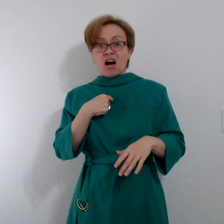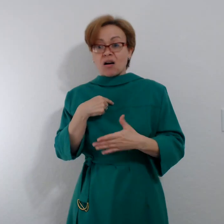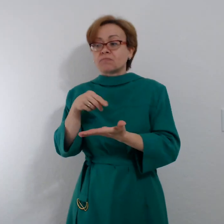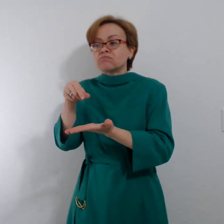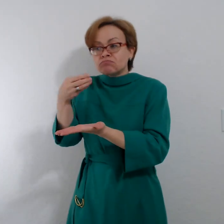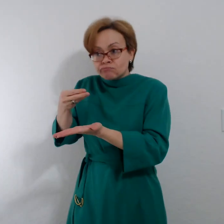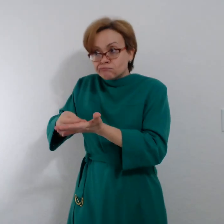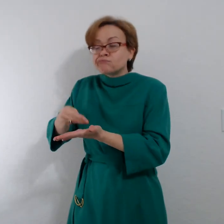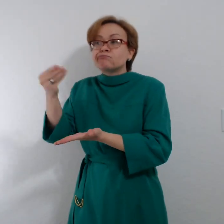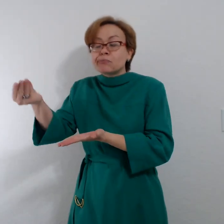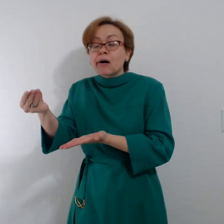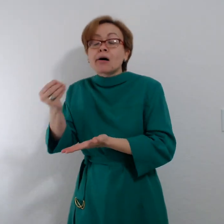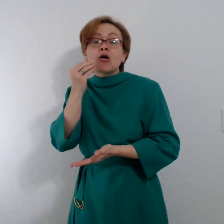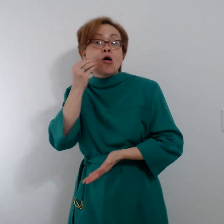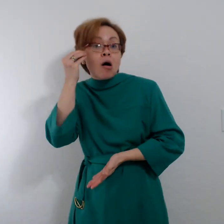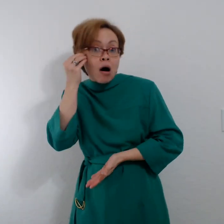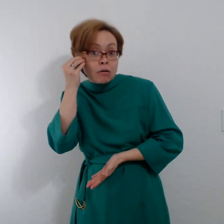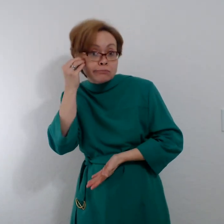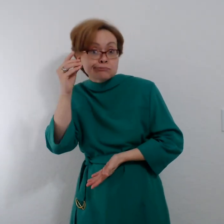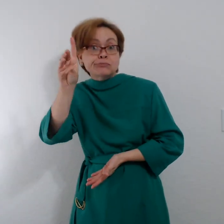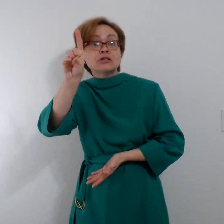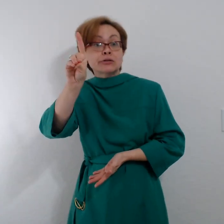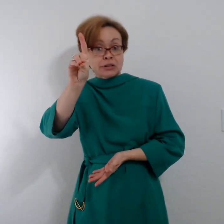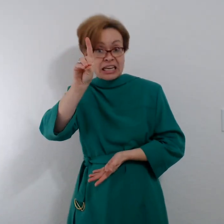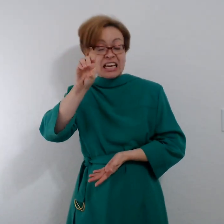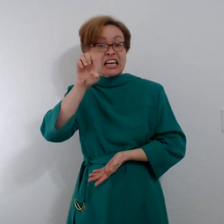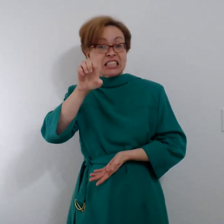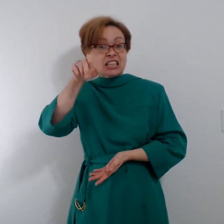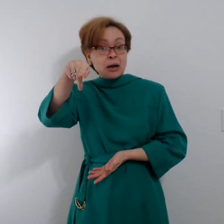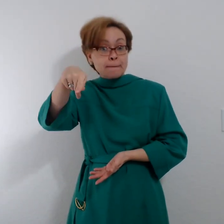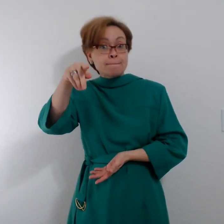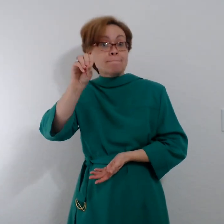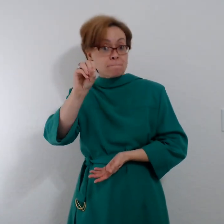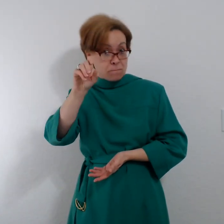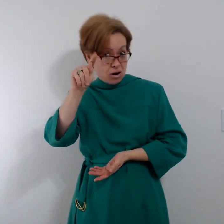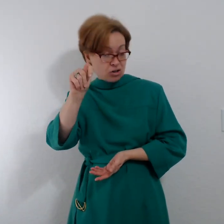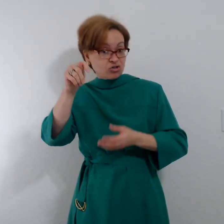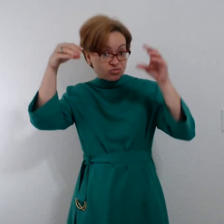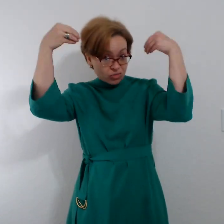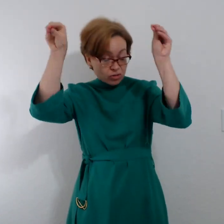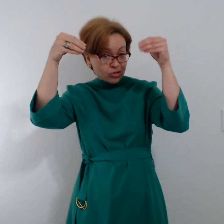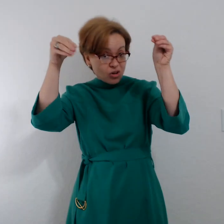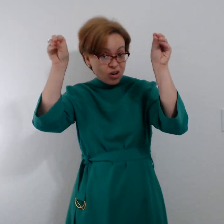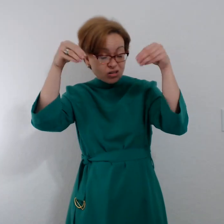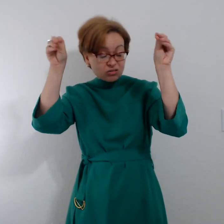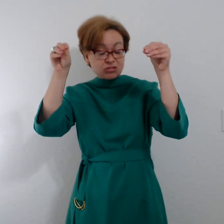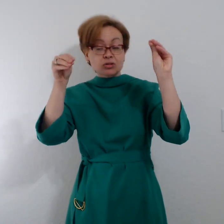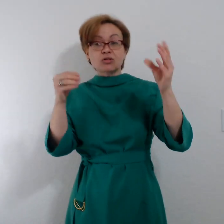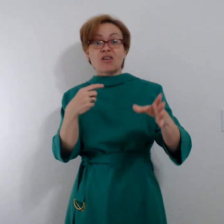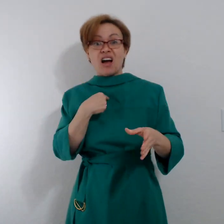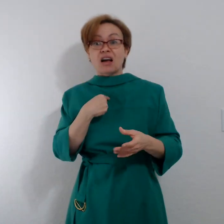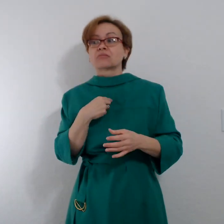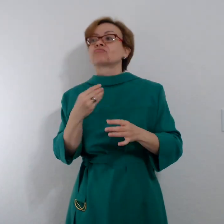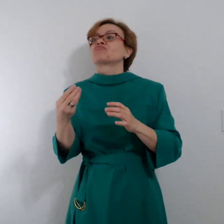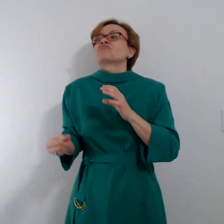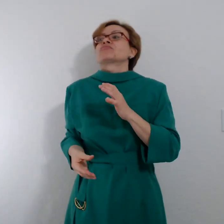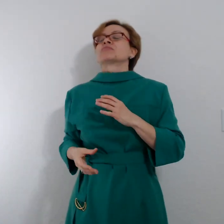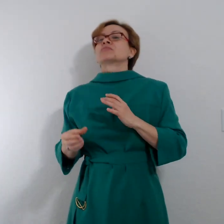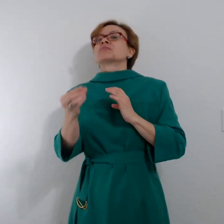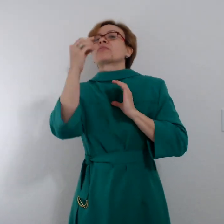put inside of me and somehow be able to circulate the air and